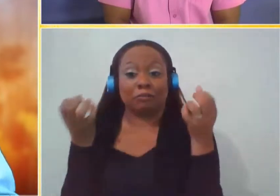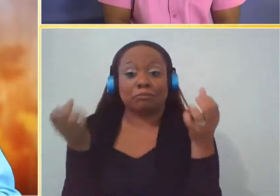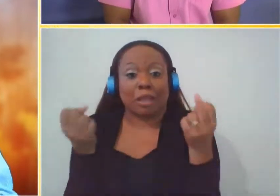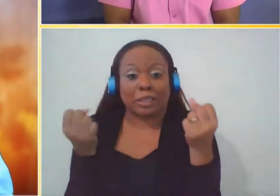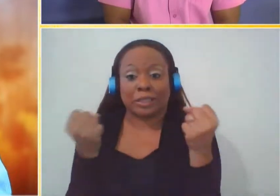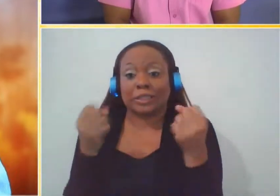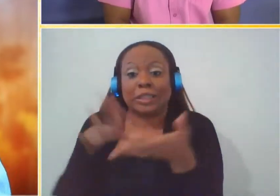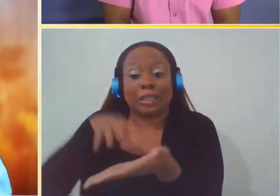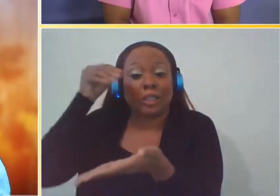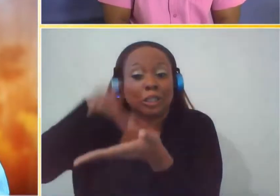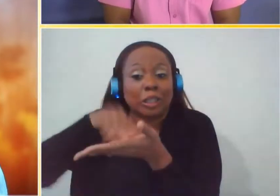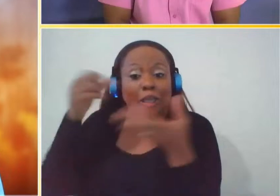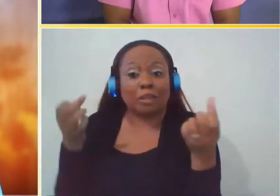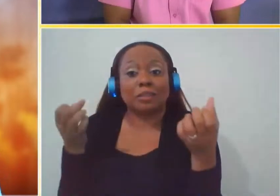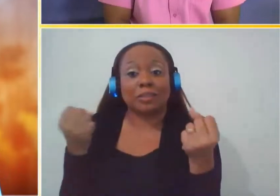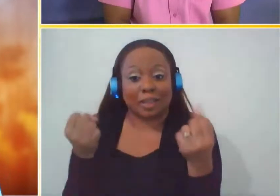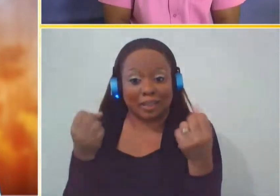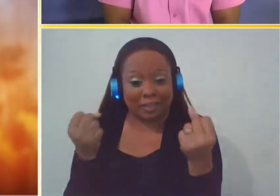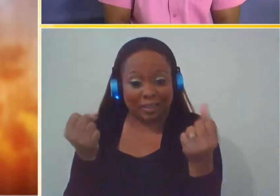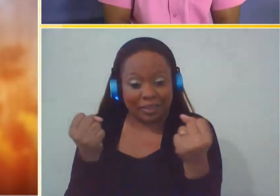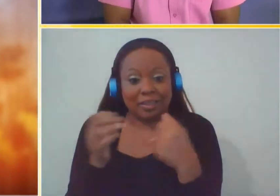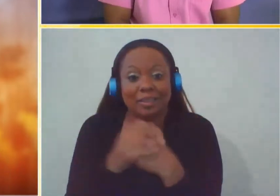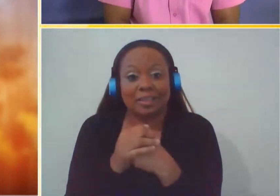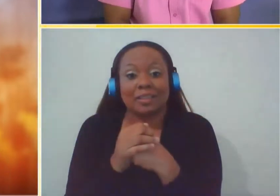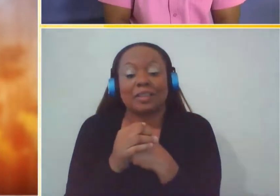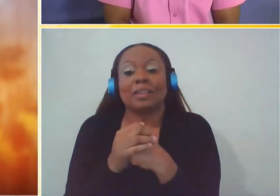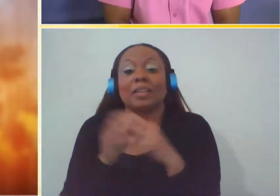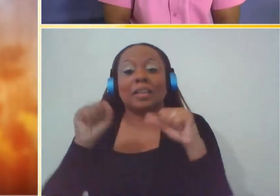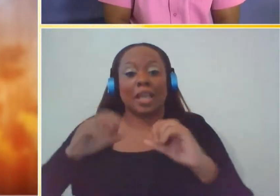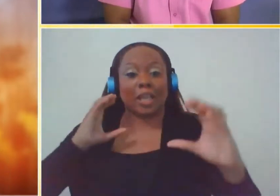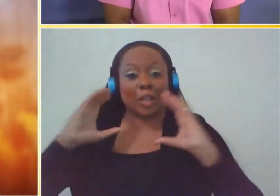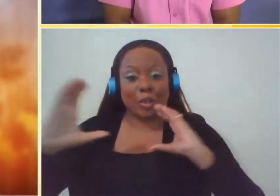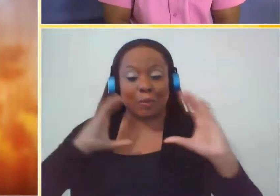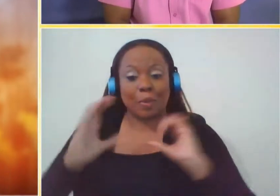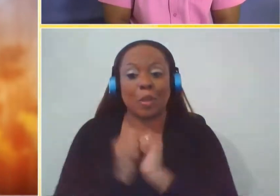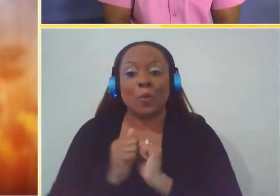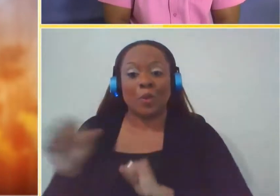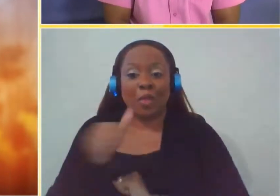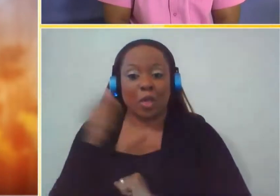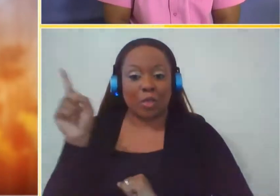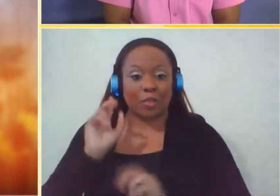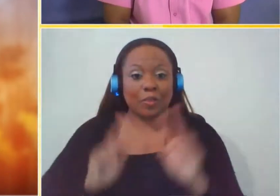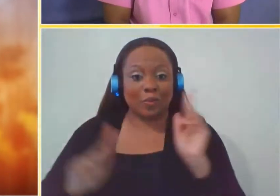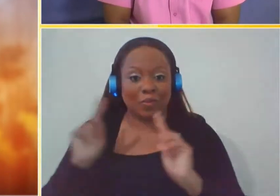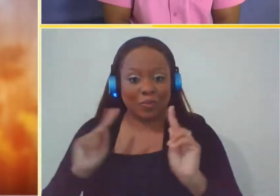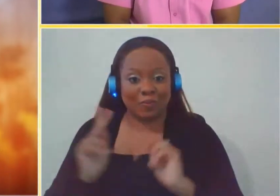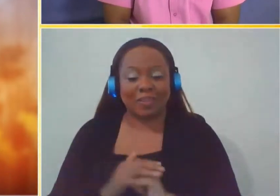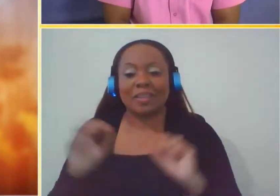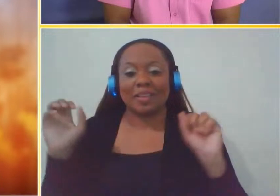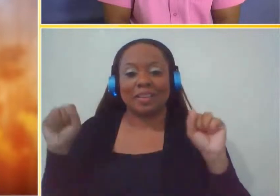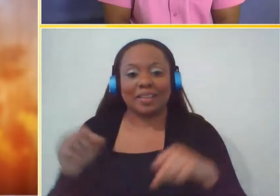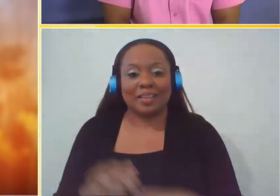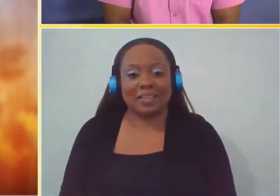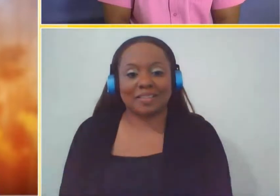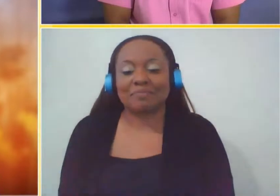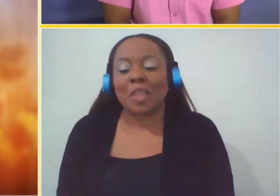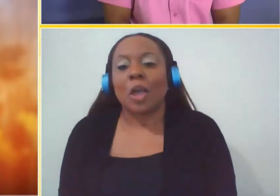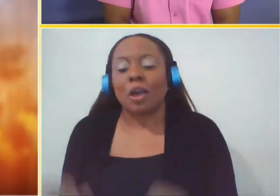that next language so we can also communicate with others within our society. Talk to me a little bit about that, Bonnie.